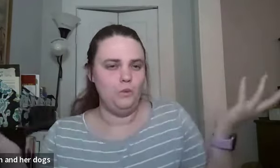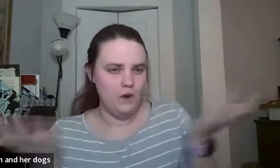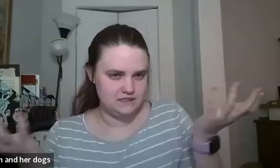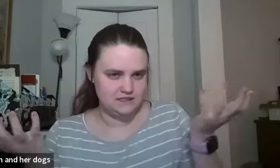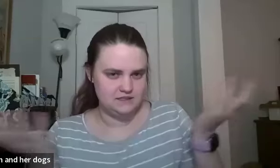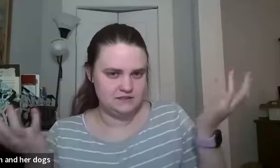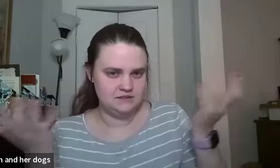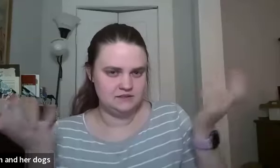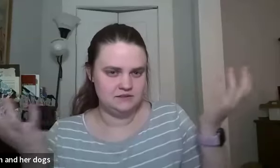What?